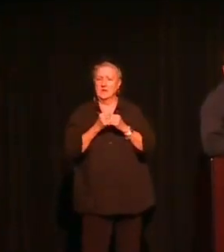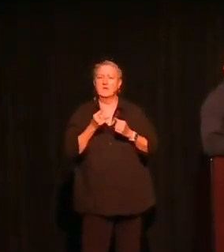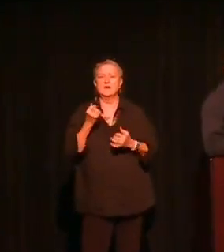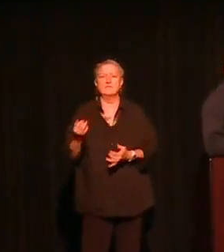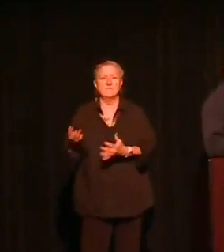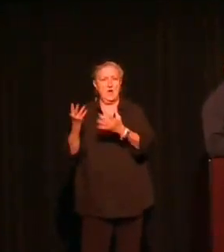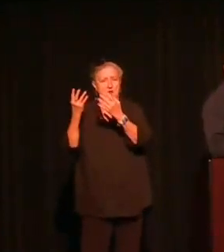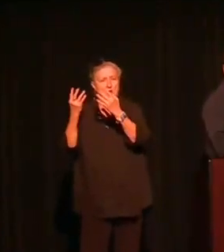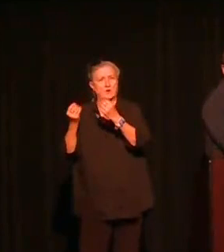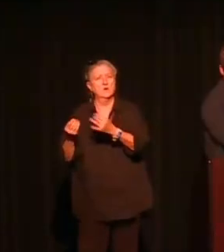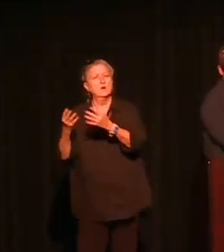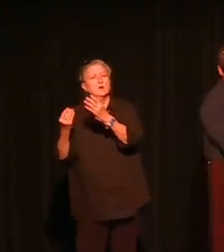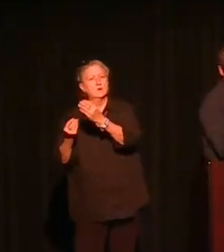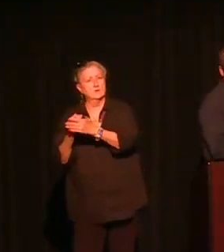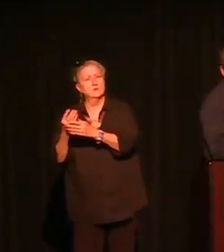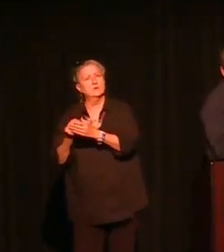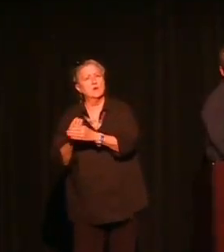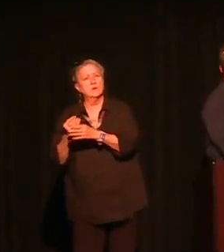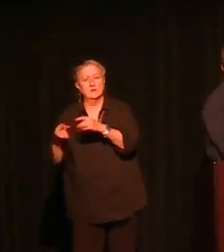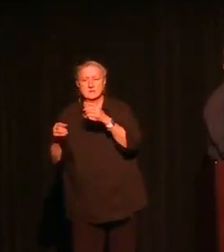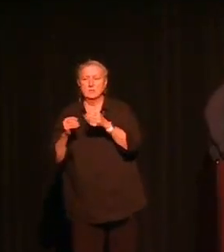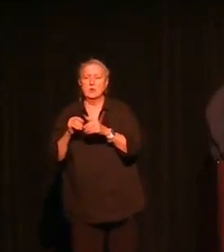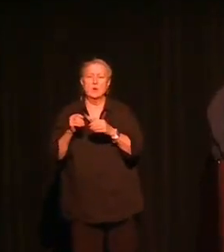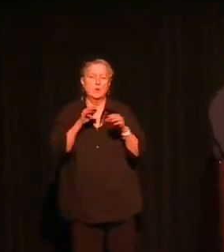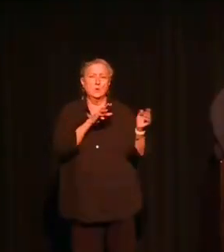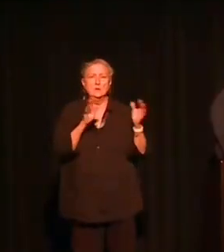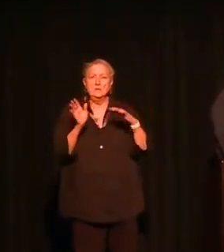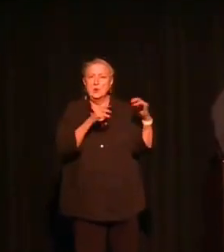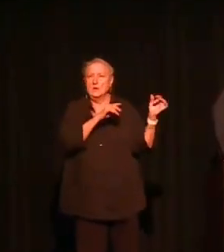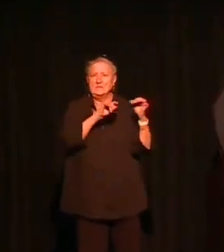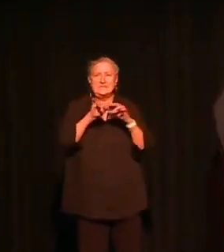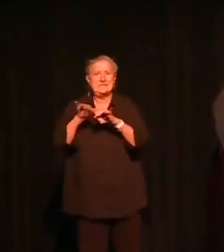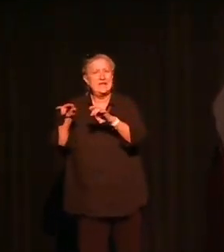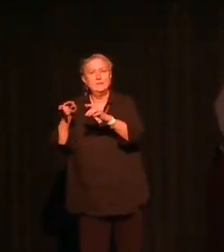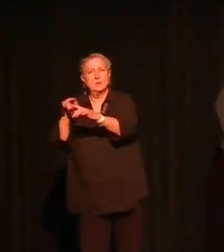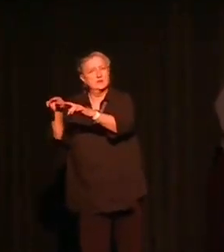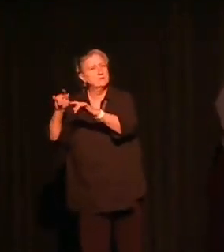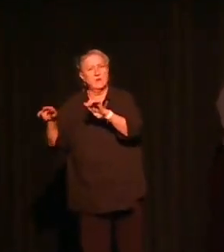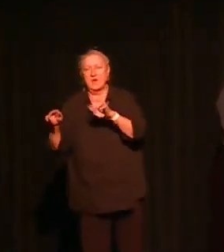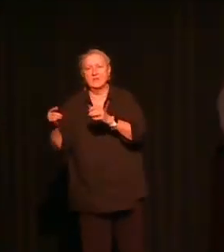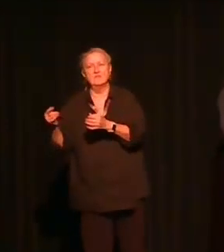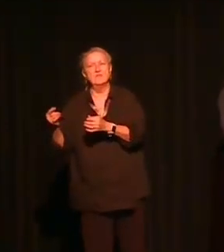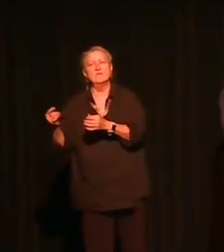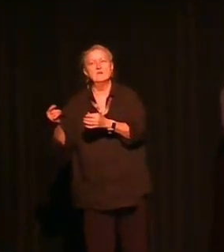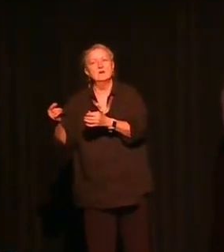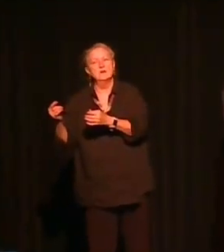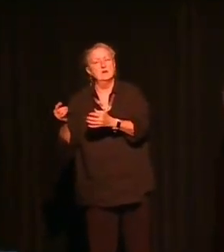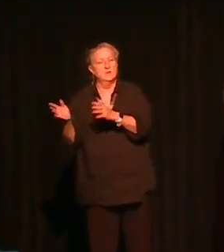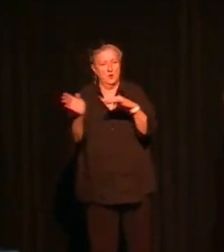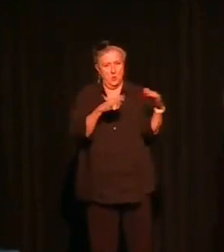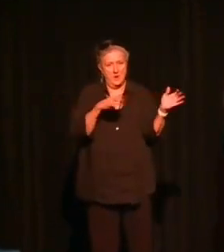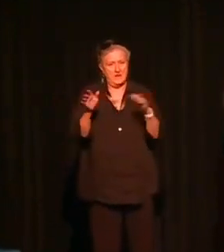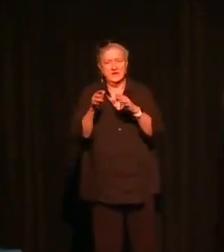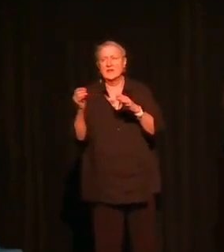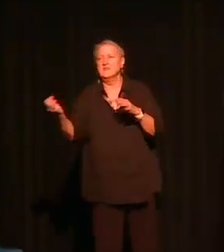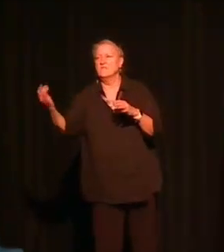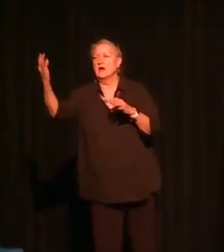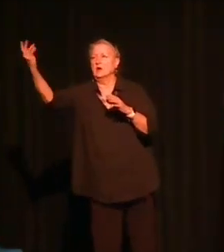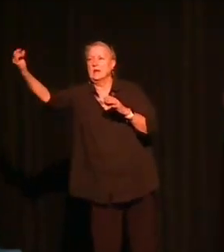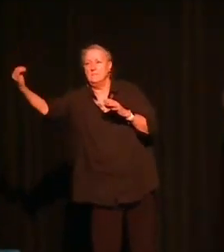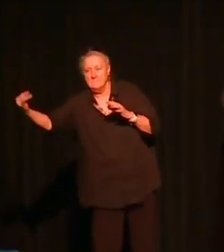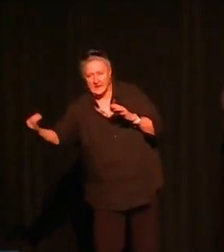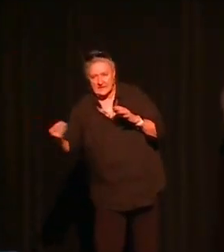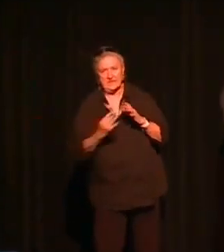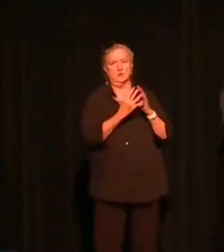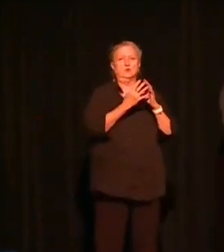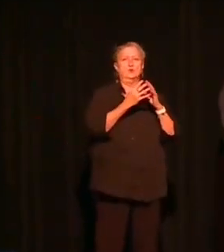growth blowing in concert or in the same direction with wind, but it backed into the wind, and that is what